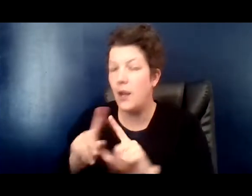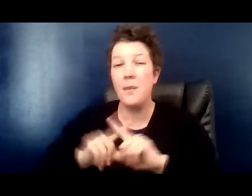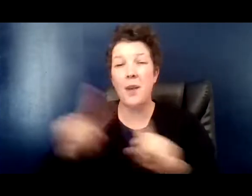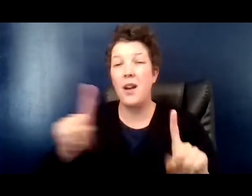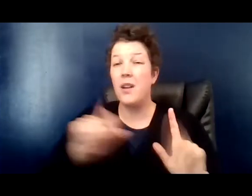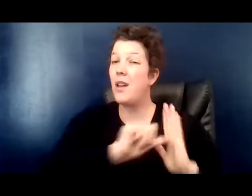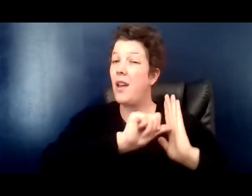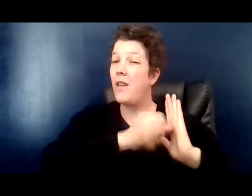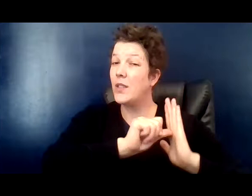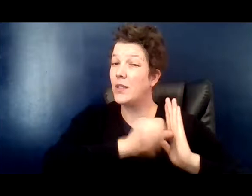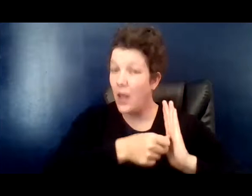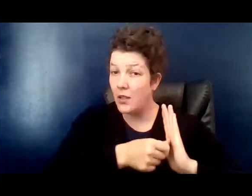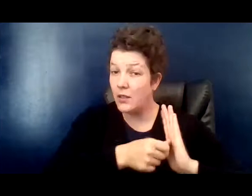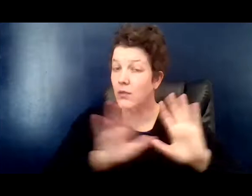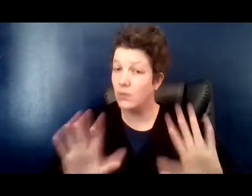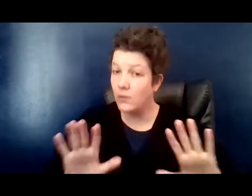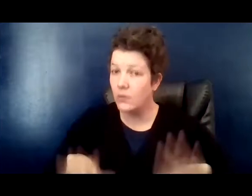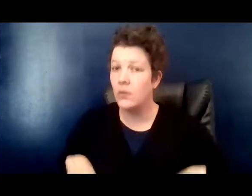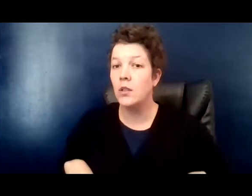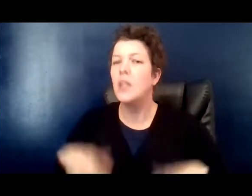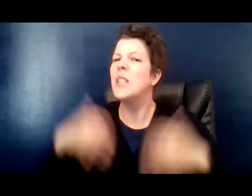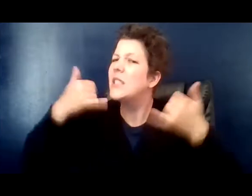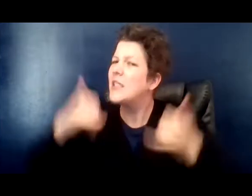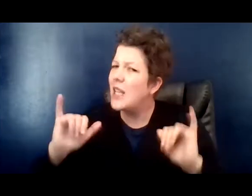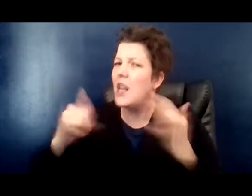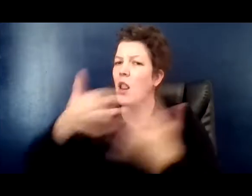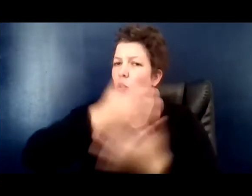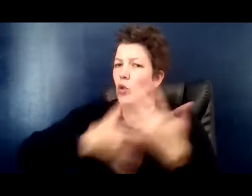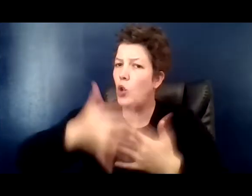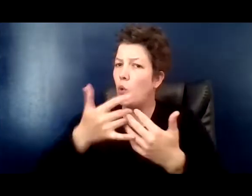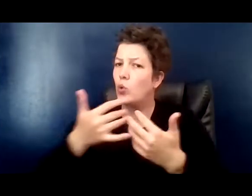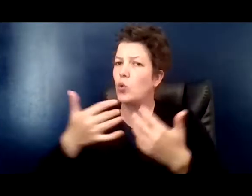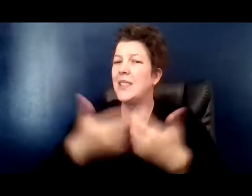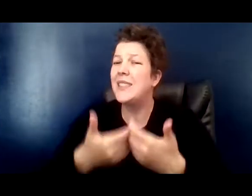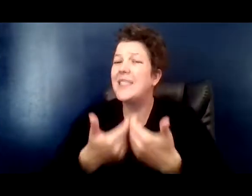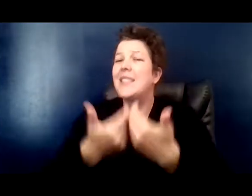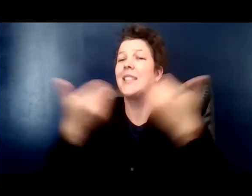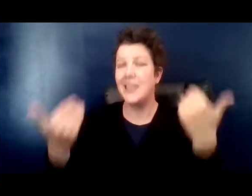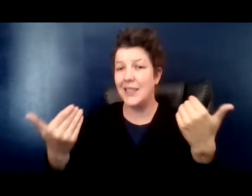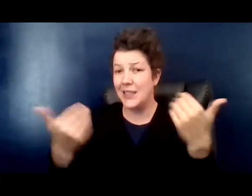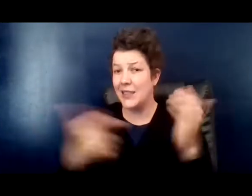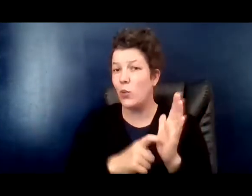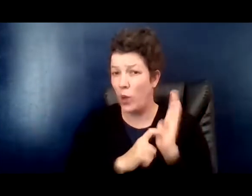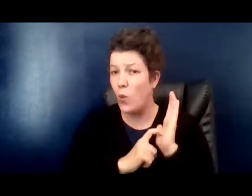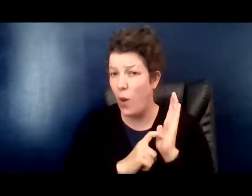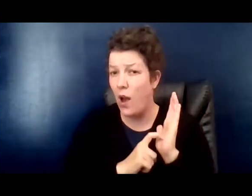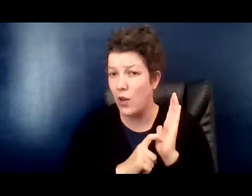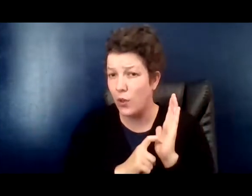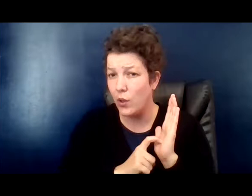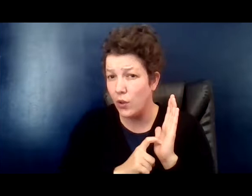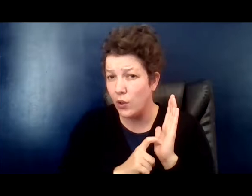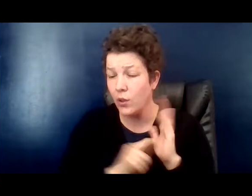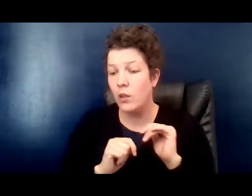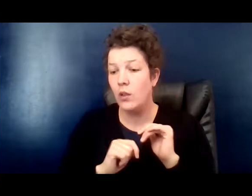we know is there's still going to be social distancing requirements. Okay? I mean, we still know, everyone that's